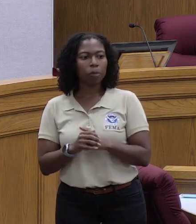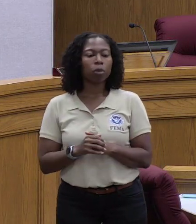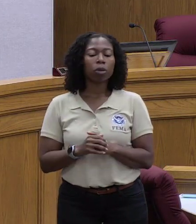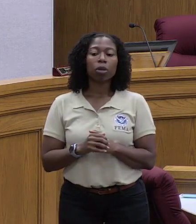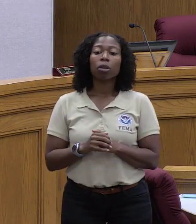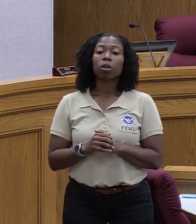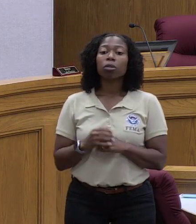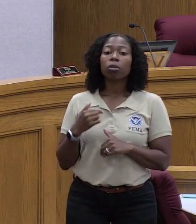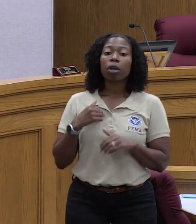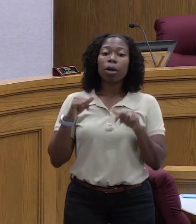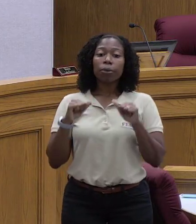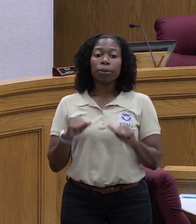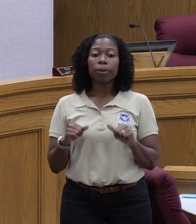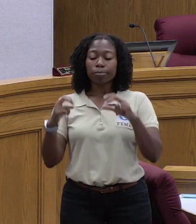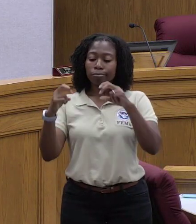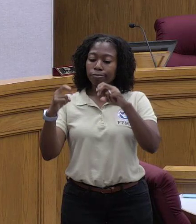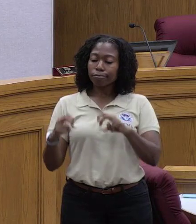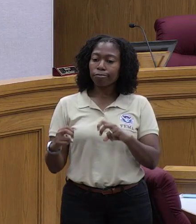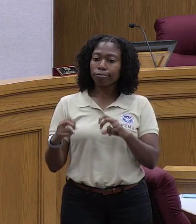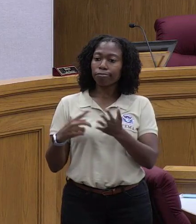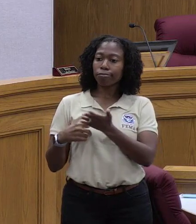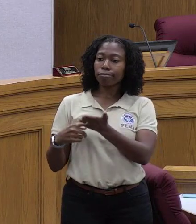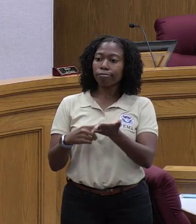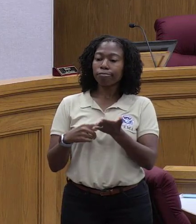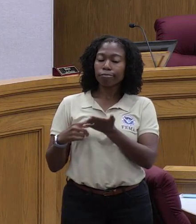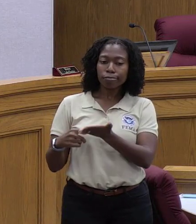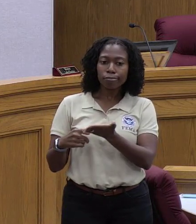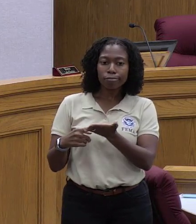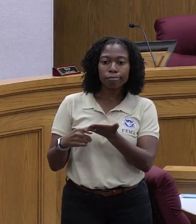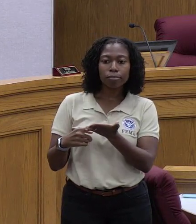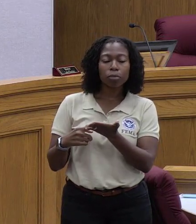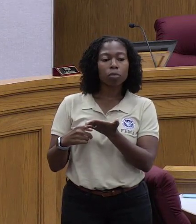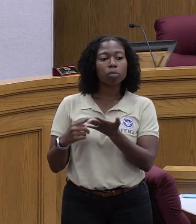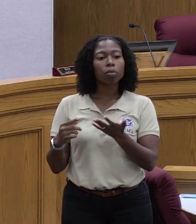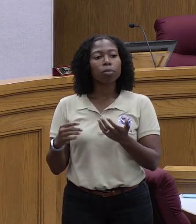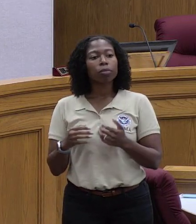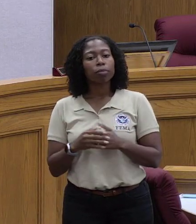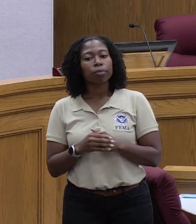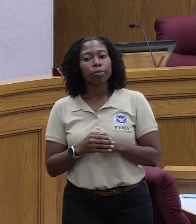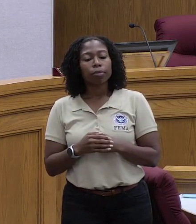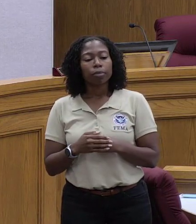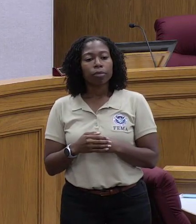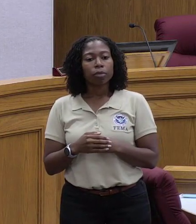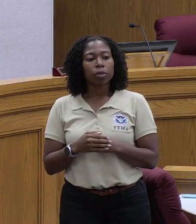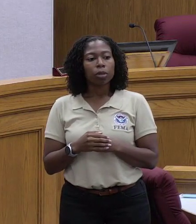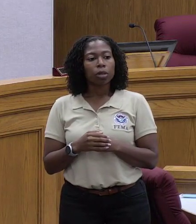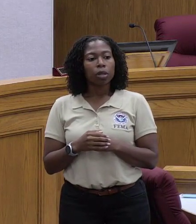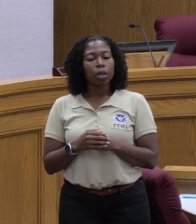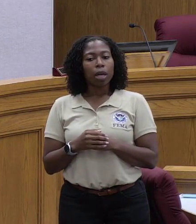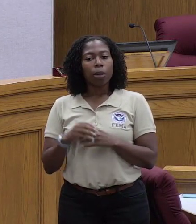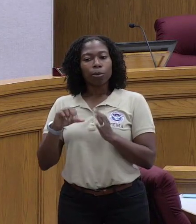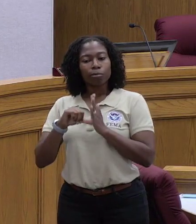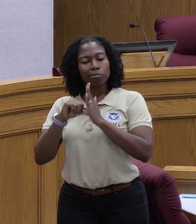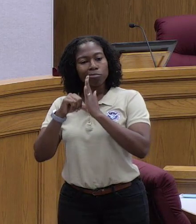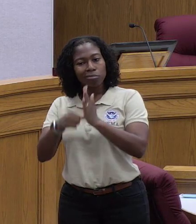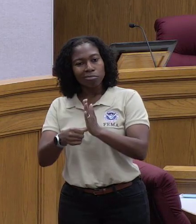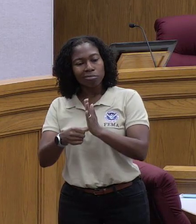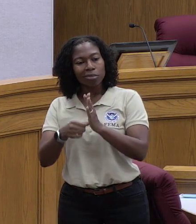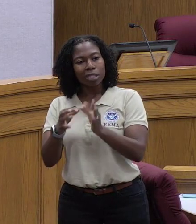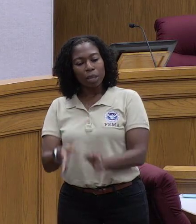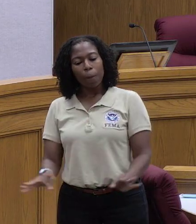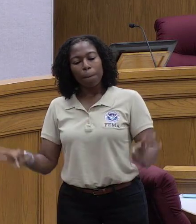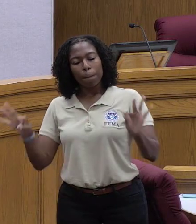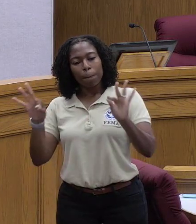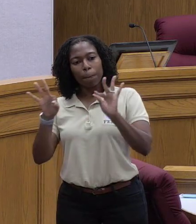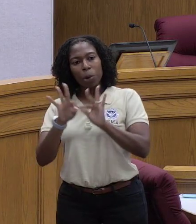with Brian and Dane. We're able to speak to him, and we emphasized to him the importance of the housing